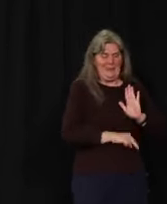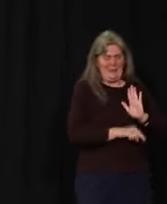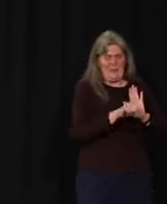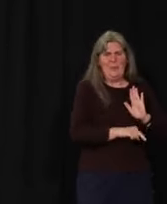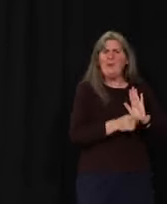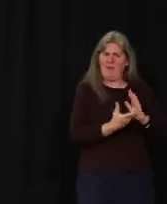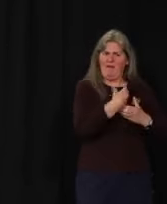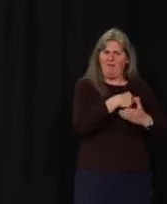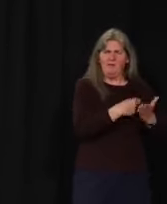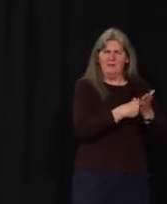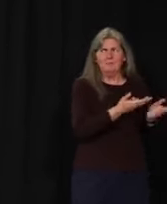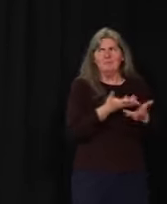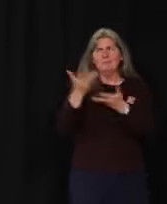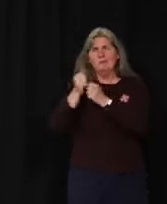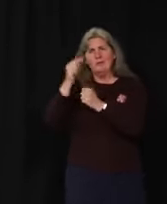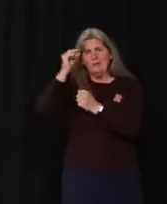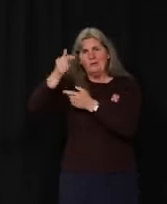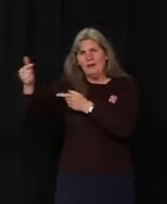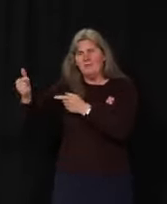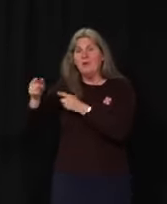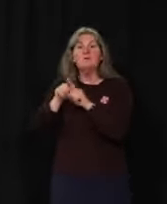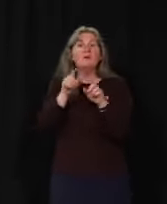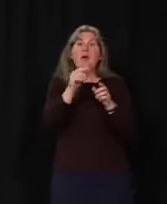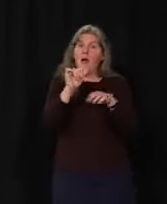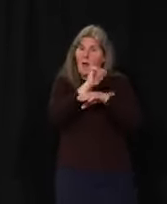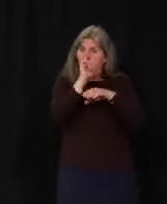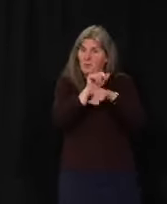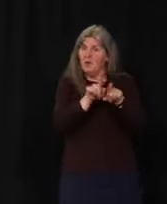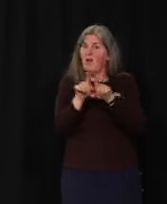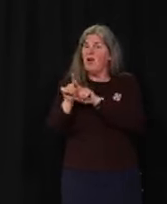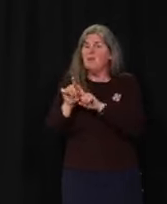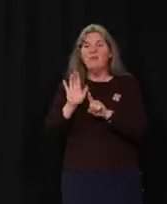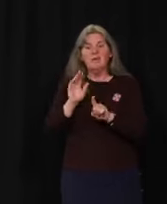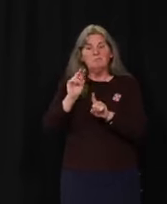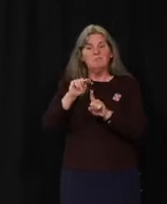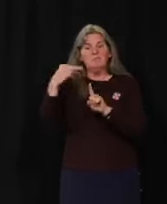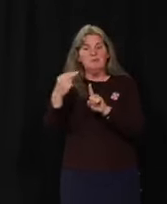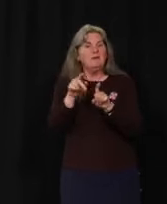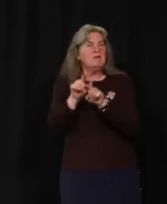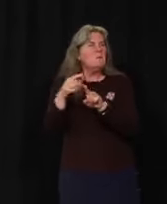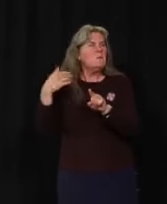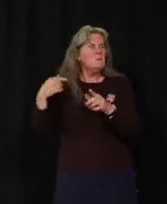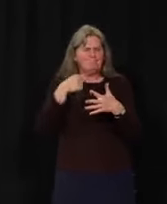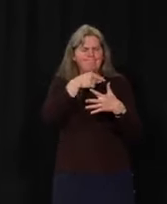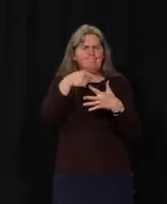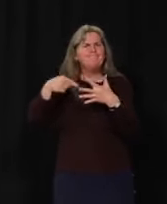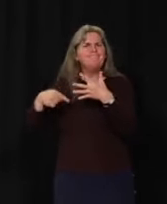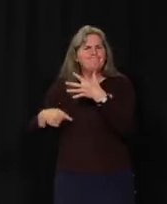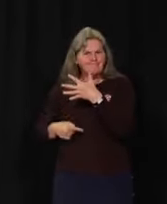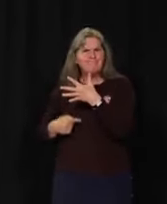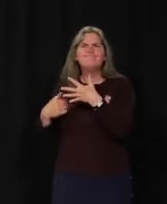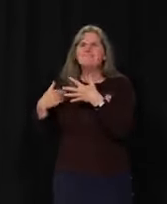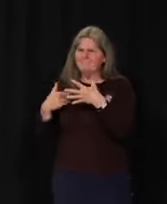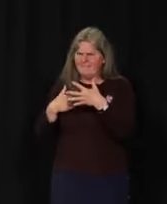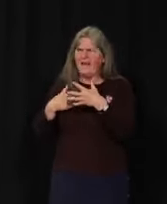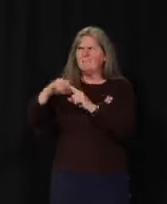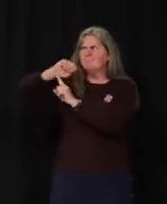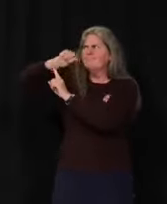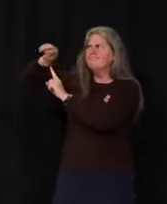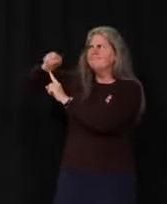the conversation. Alberta has their own opinion. It seems that every jurisdiction is feeding